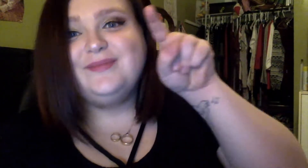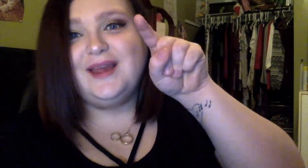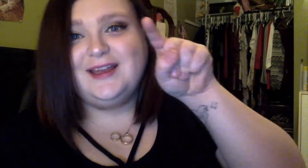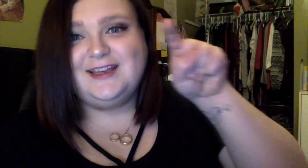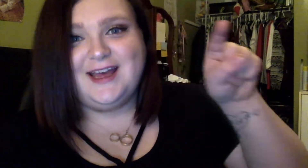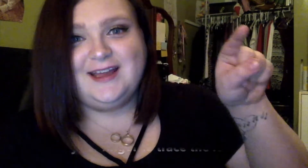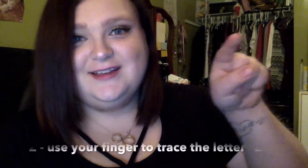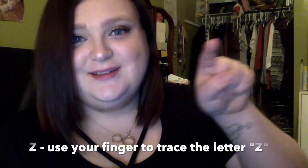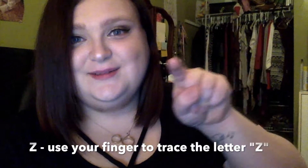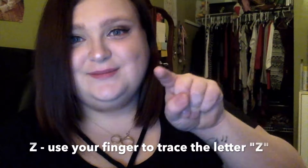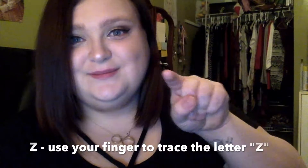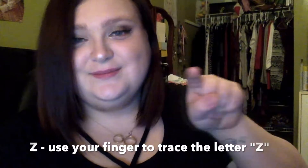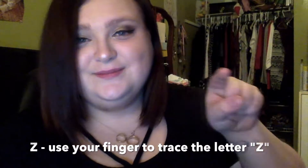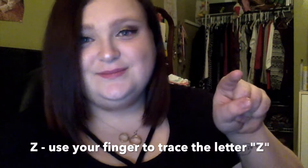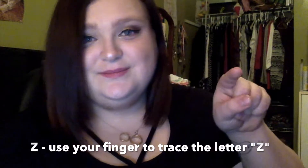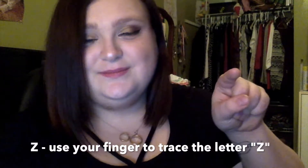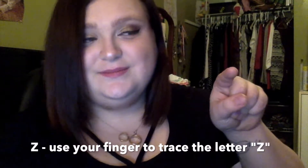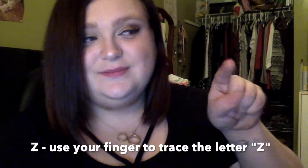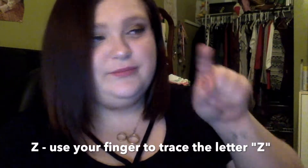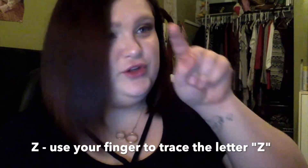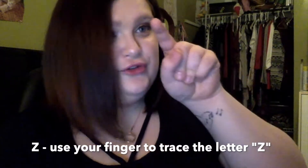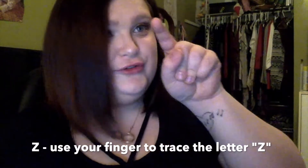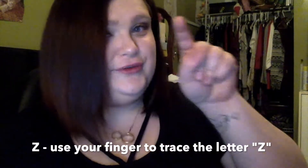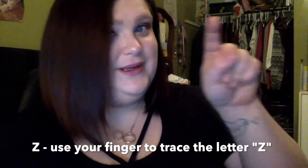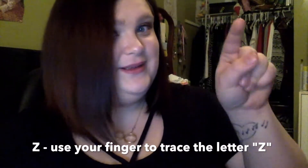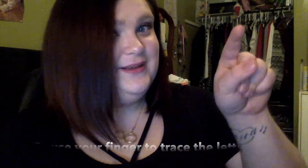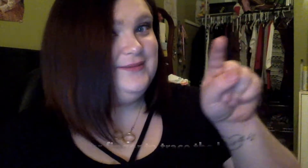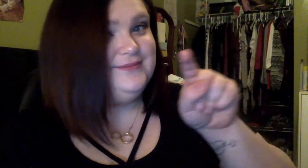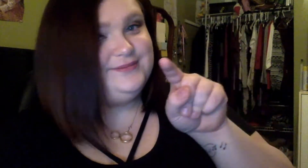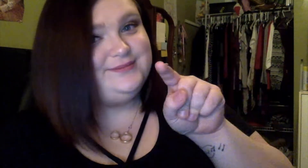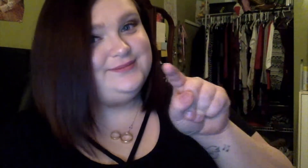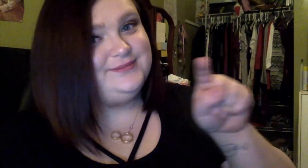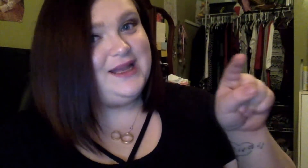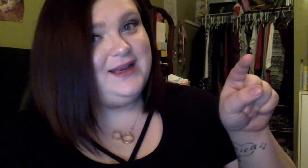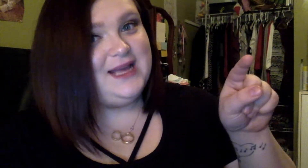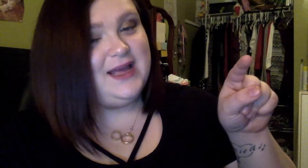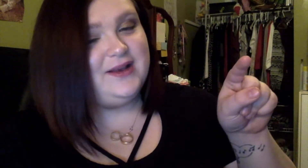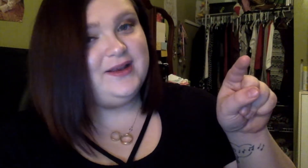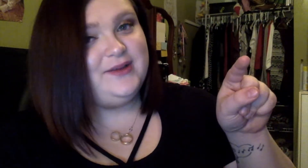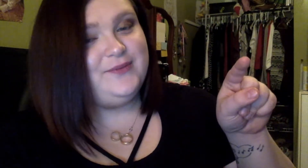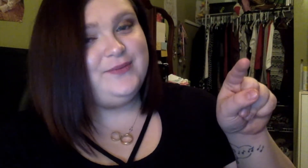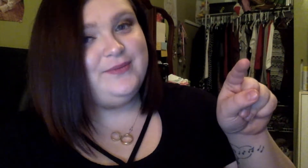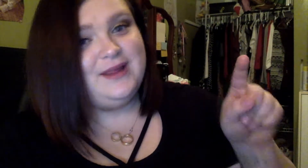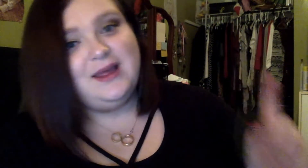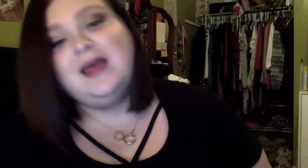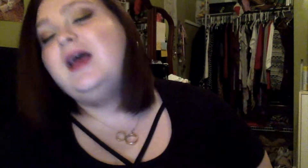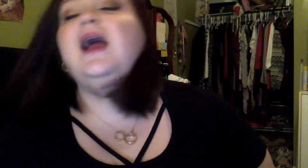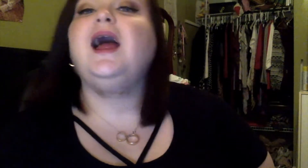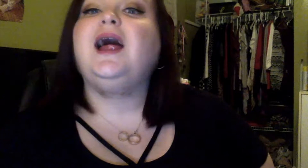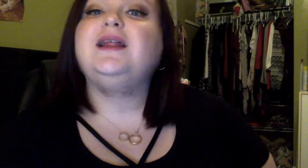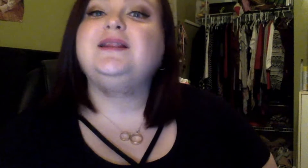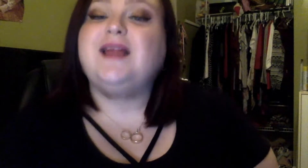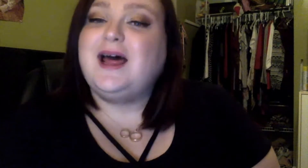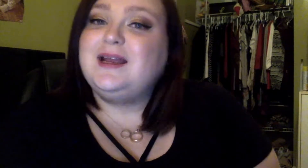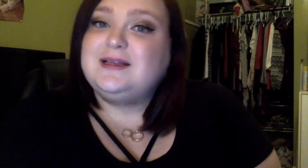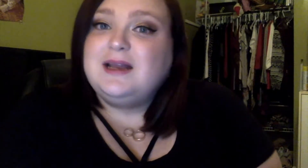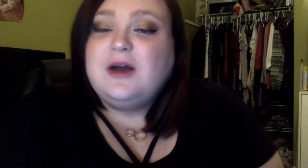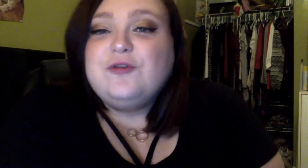and dead. It's a trait. Dead. And that is an